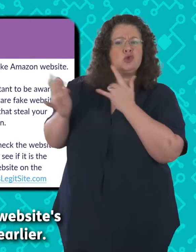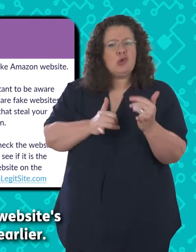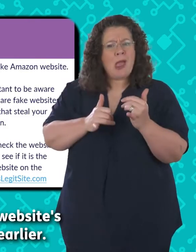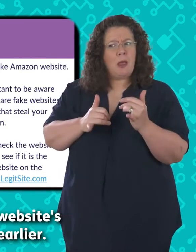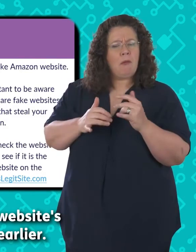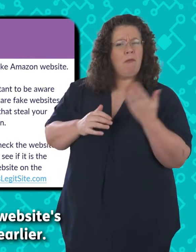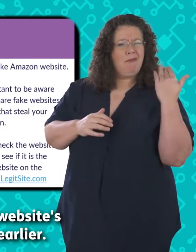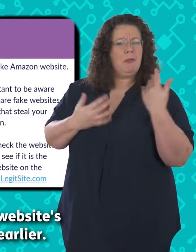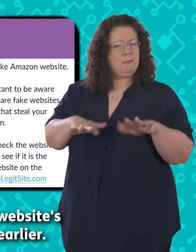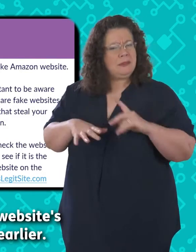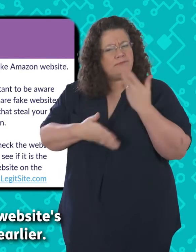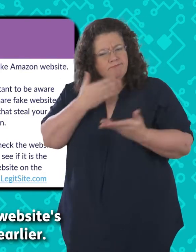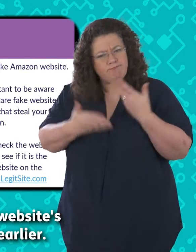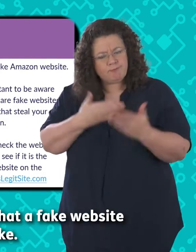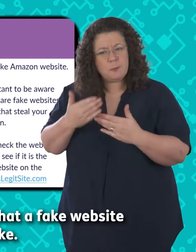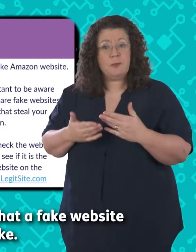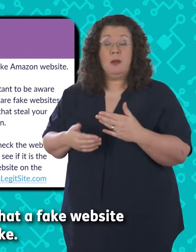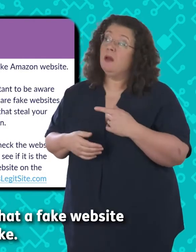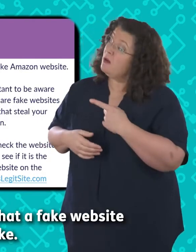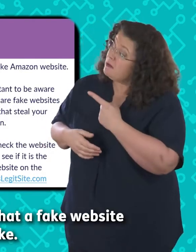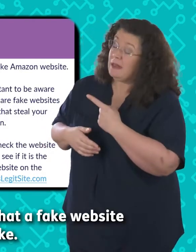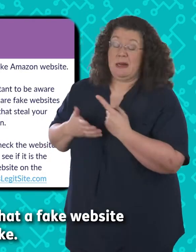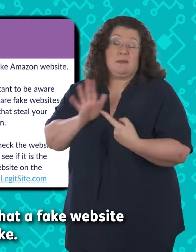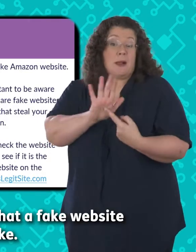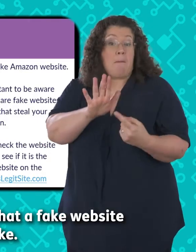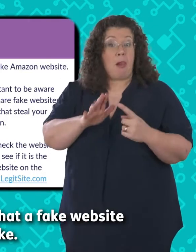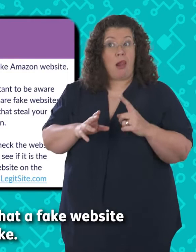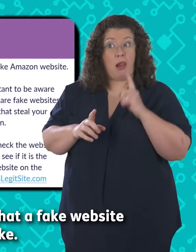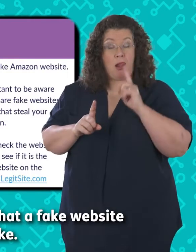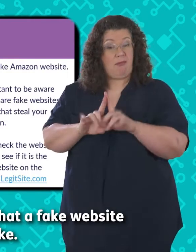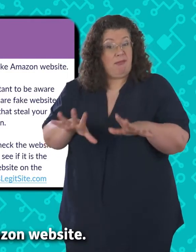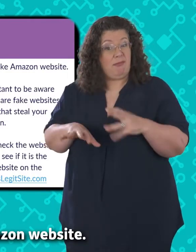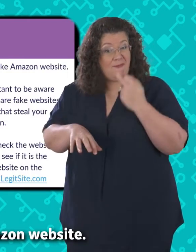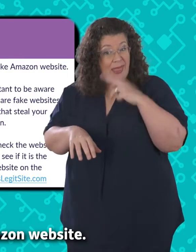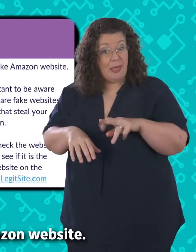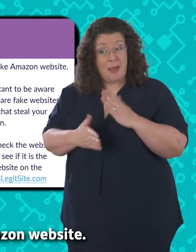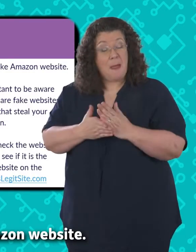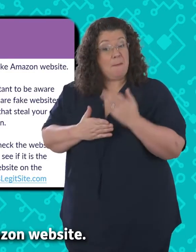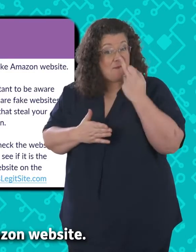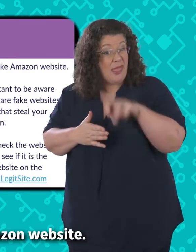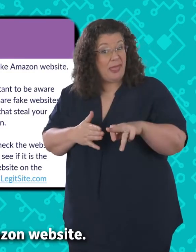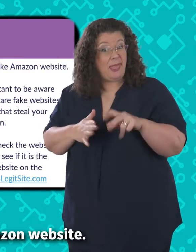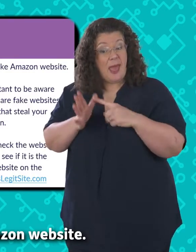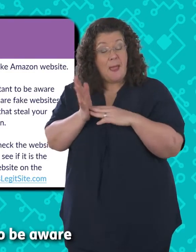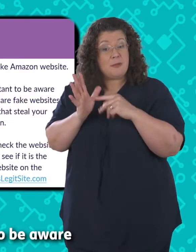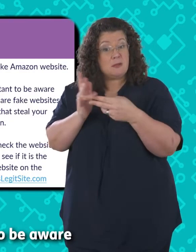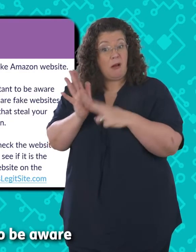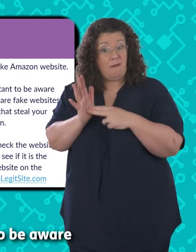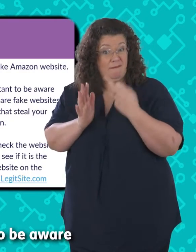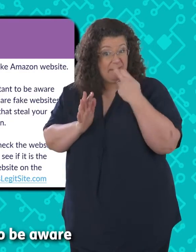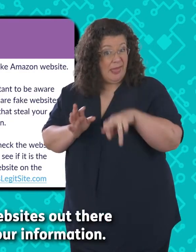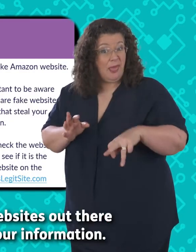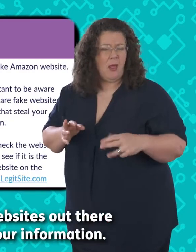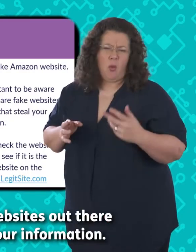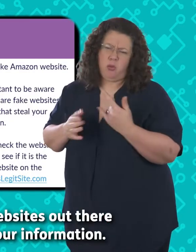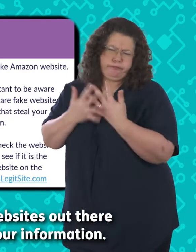website's legitimacy earlier. This is an example of what a fake website looks like. This is a fake Amazon website. It's important to be